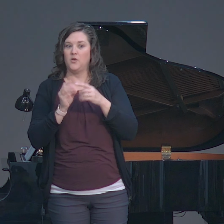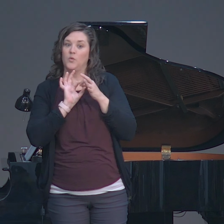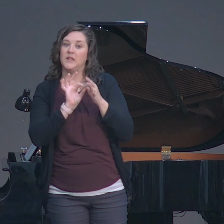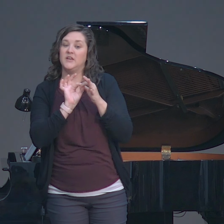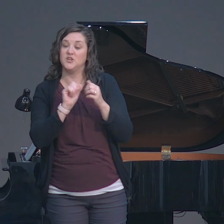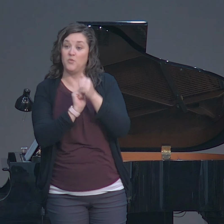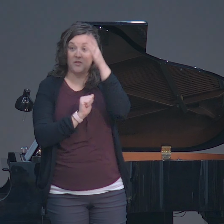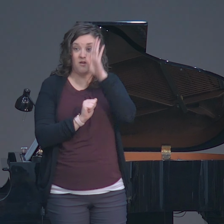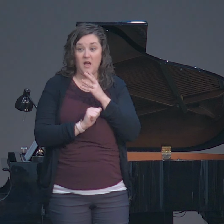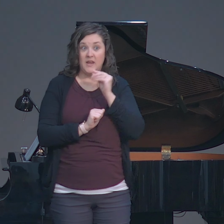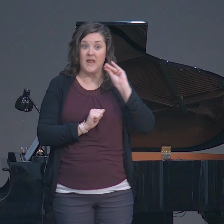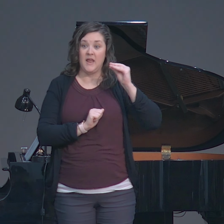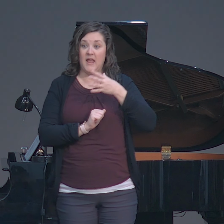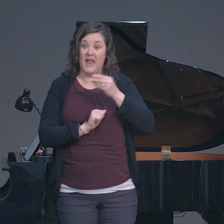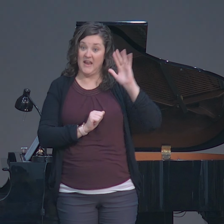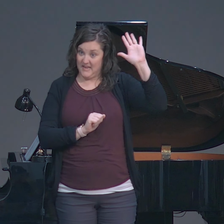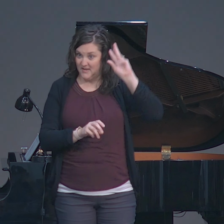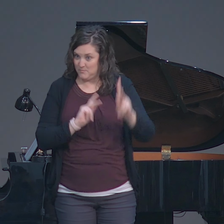people.